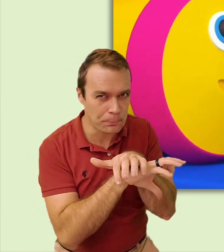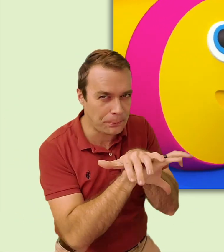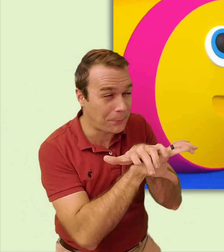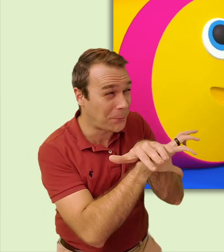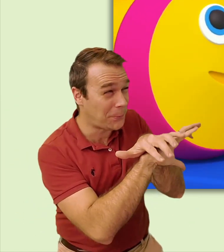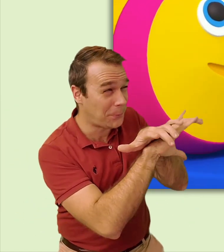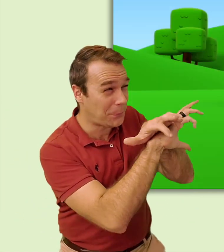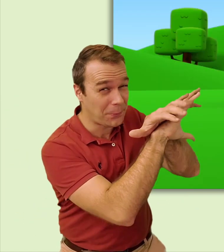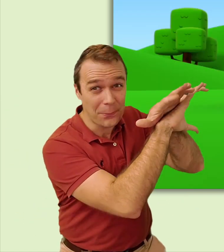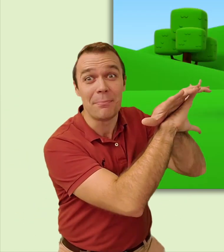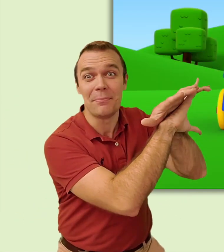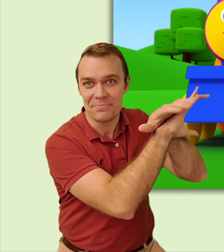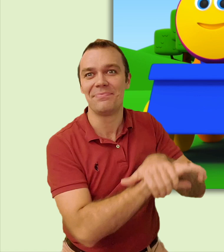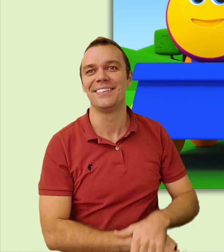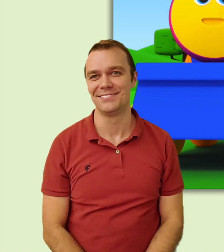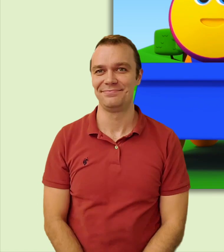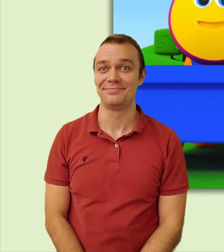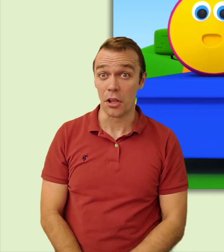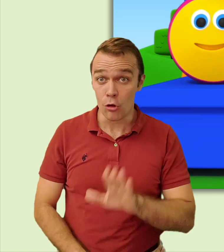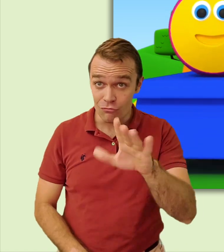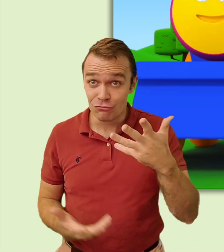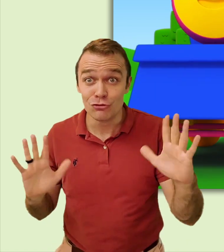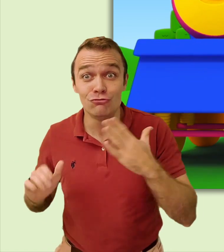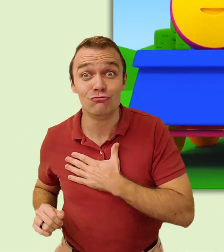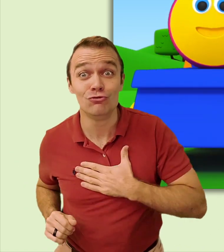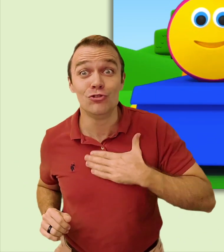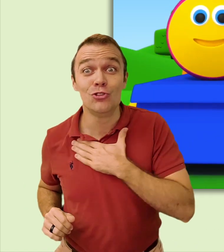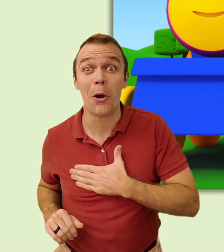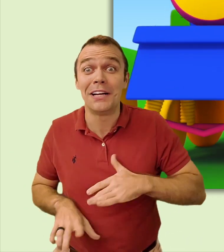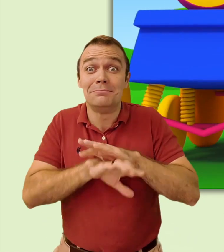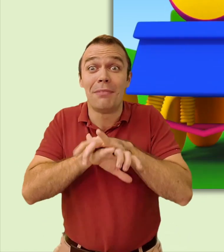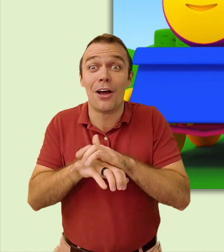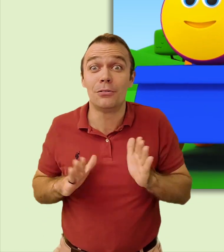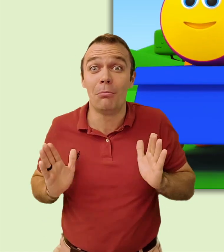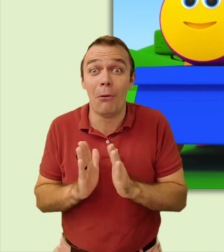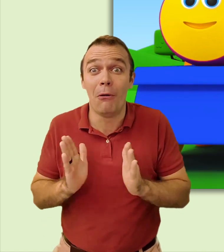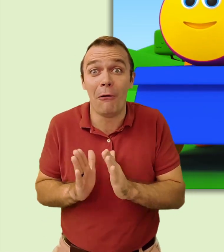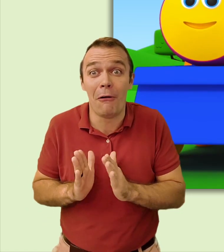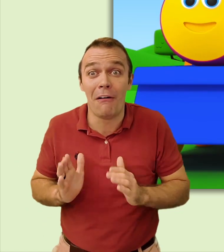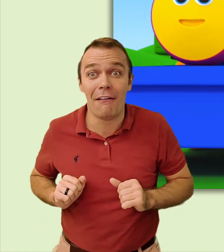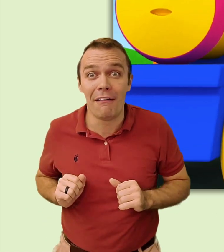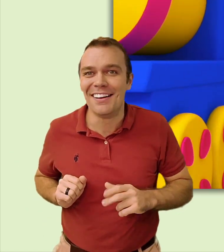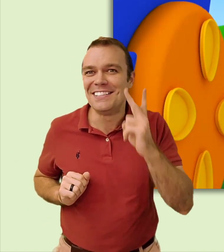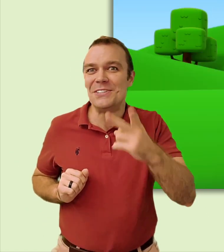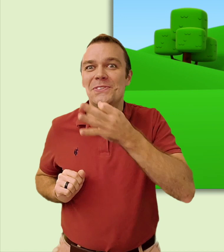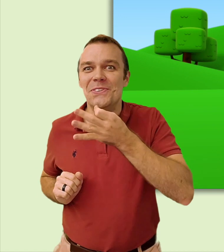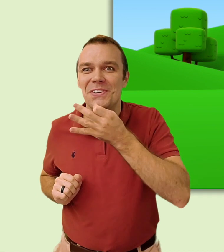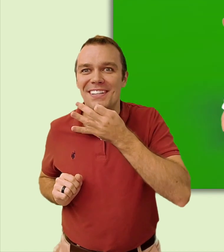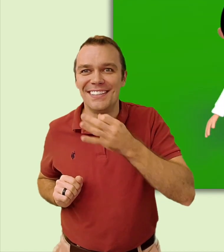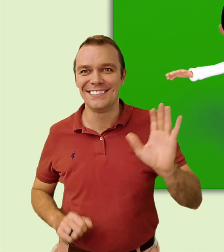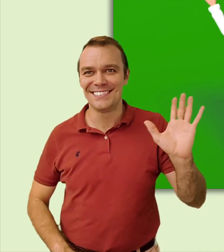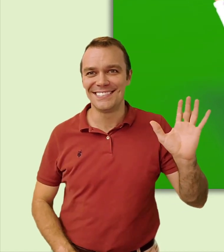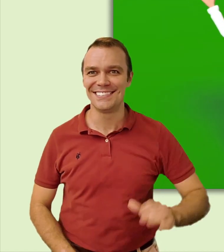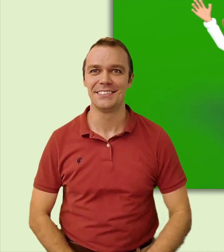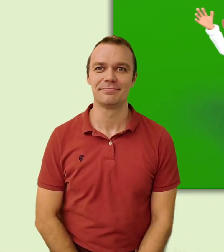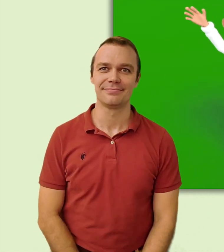spout again. Did you enjoy the Incy Wincy Spider? See you soon!